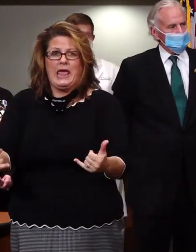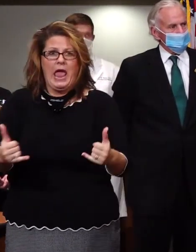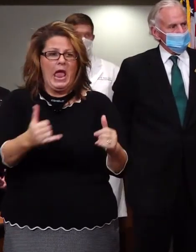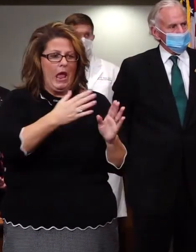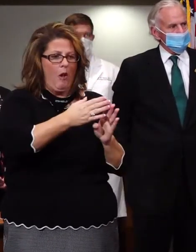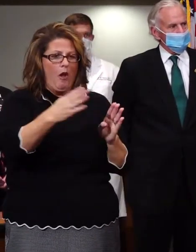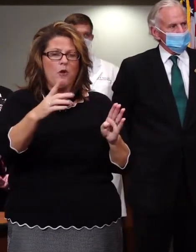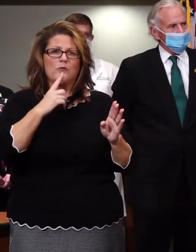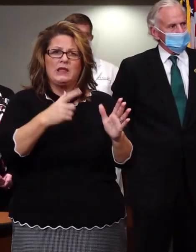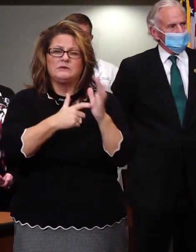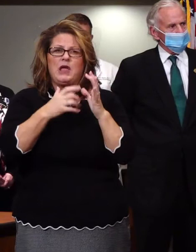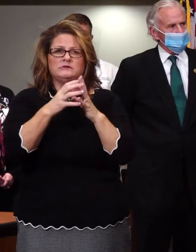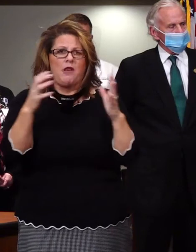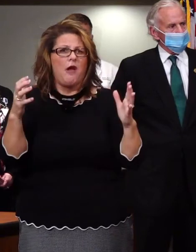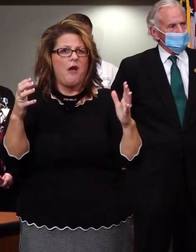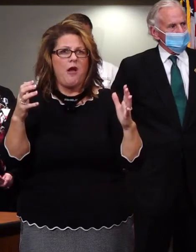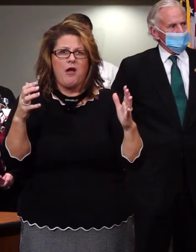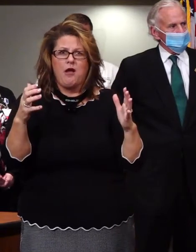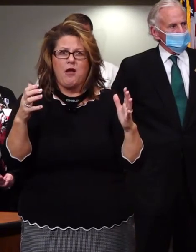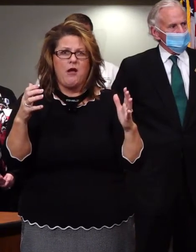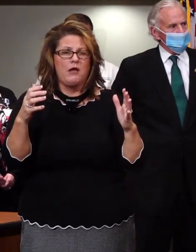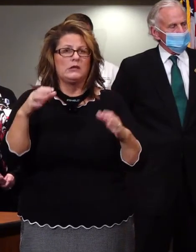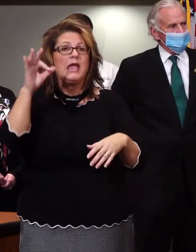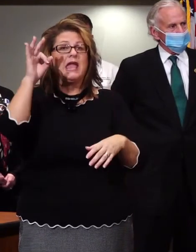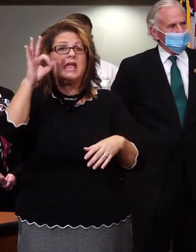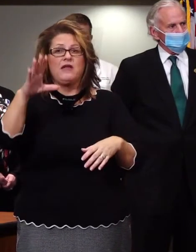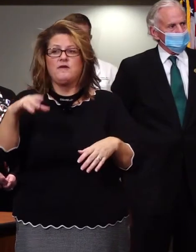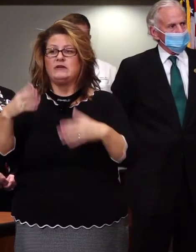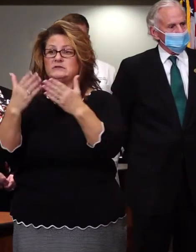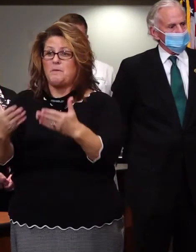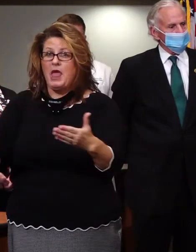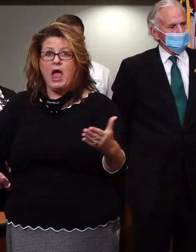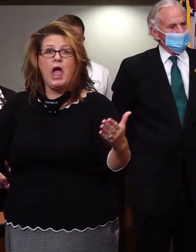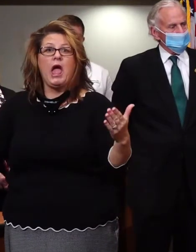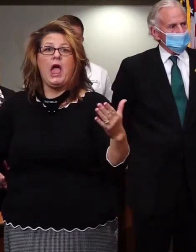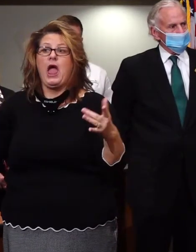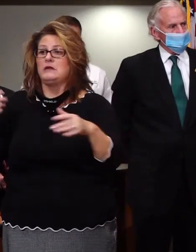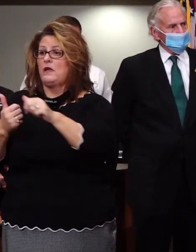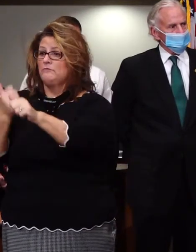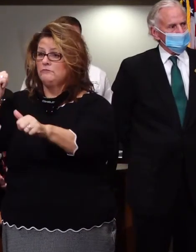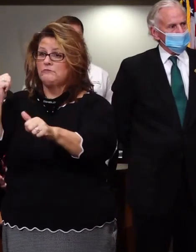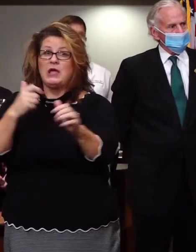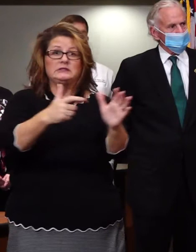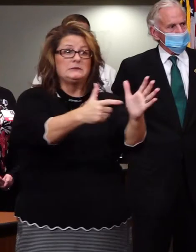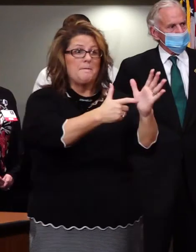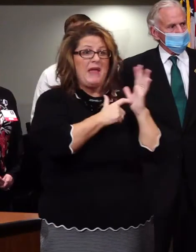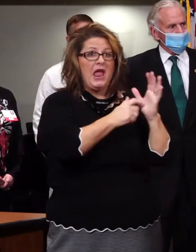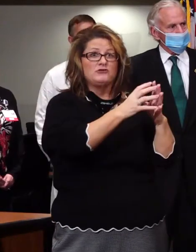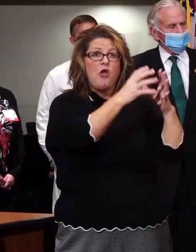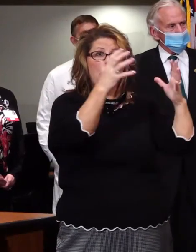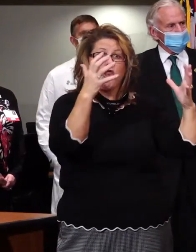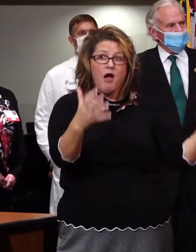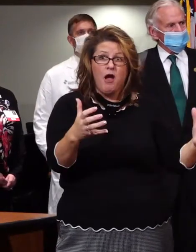demanding because of the consequences of lack of supply and the demand. So there has been approved